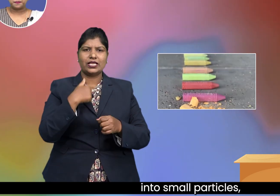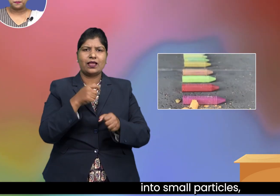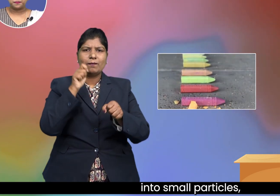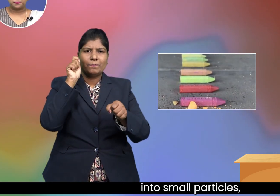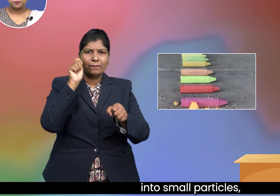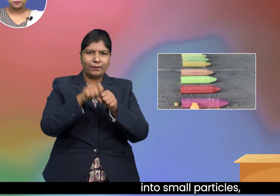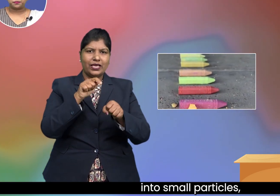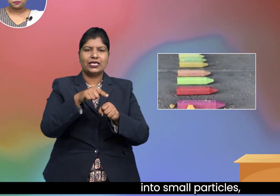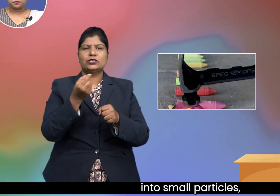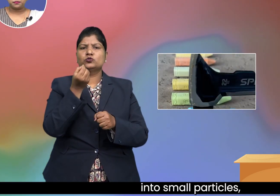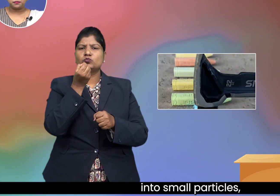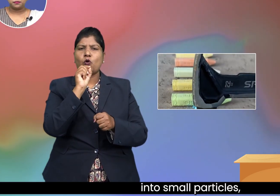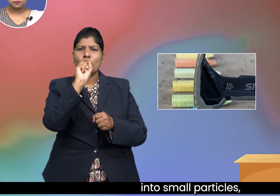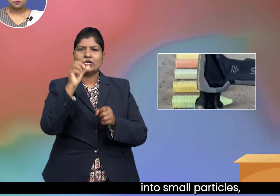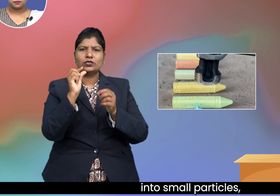particles.